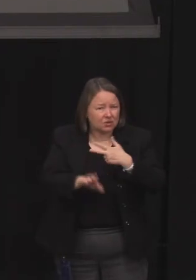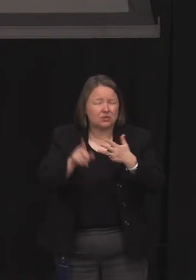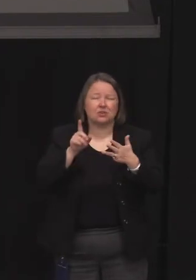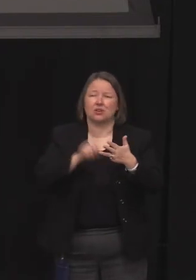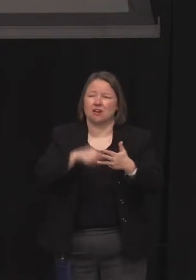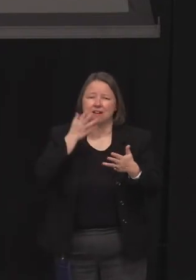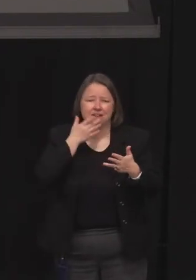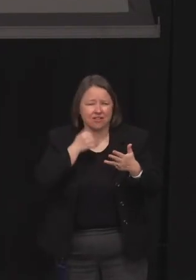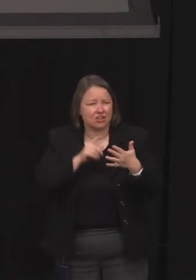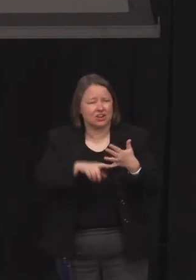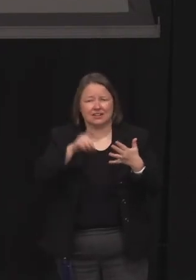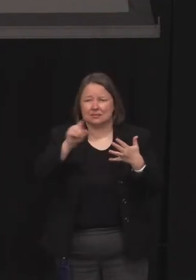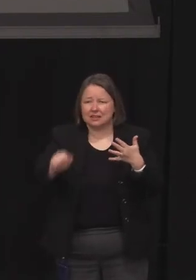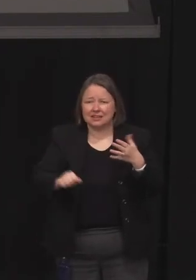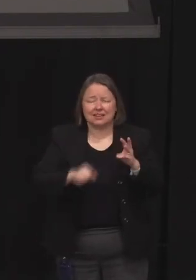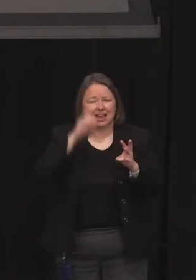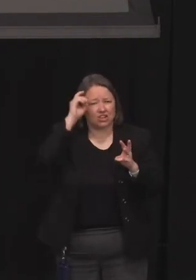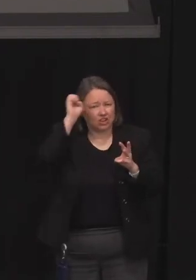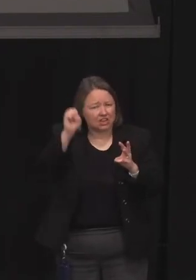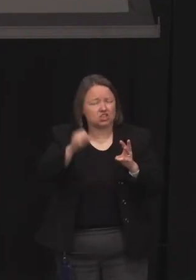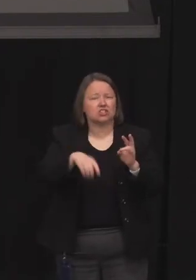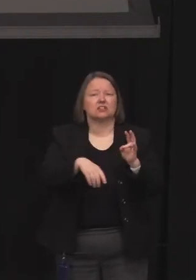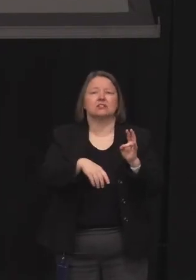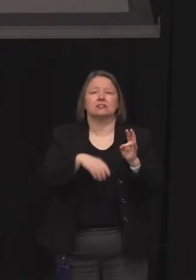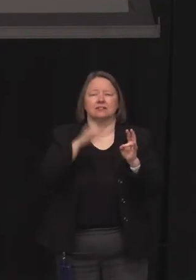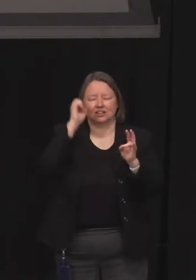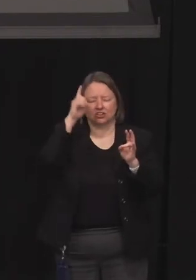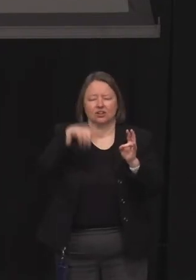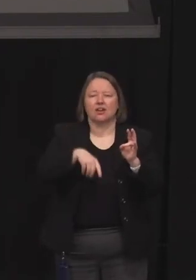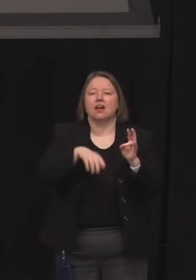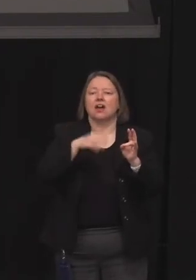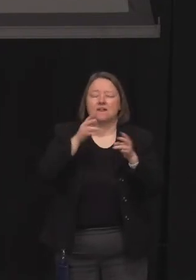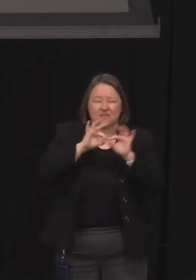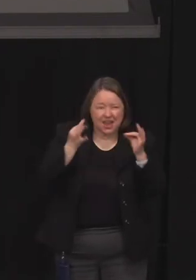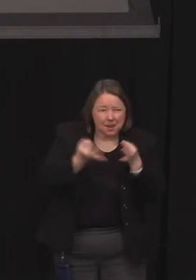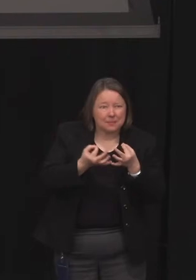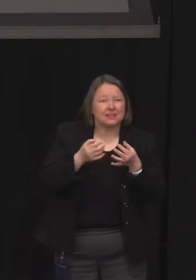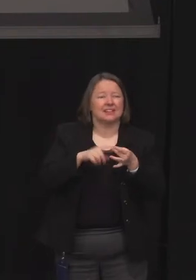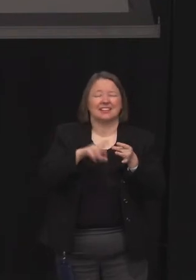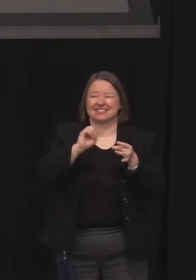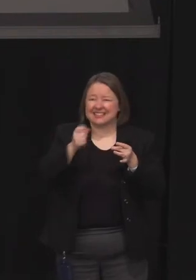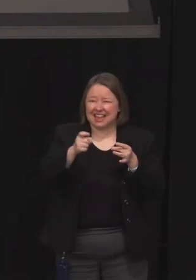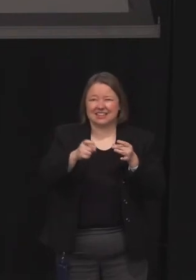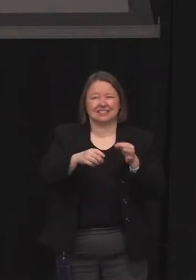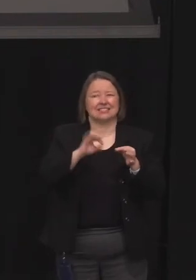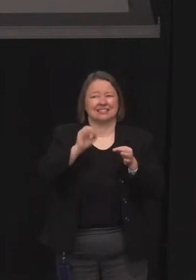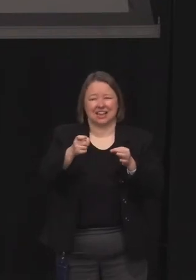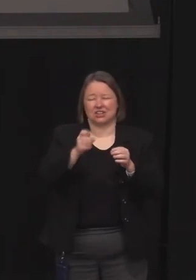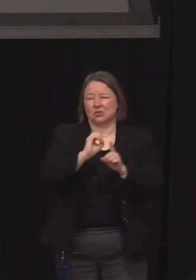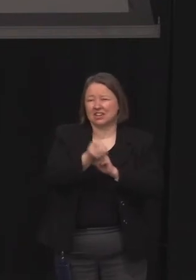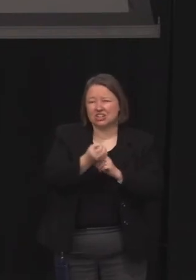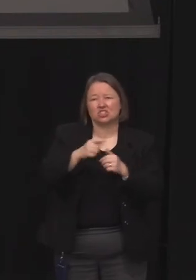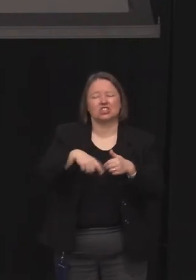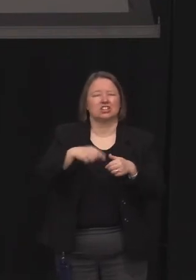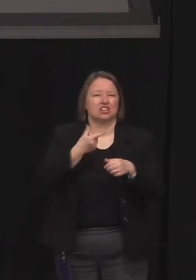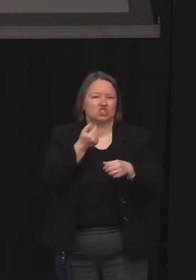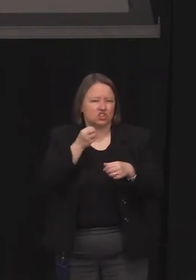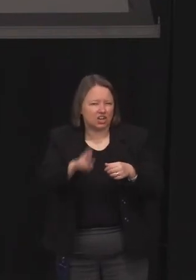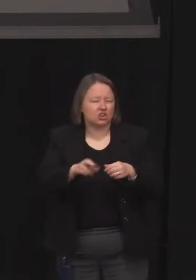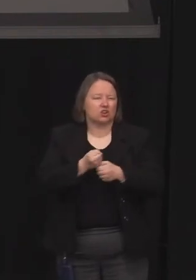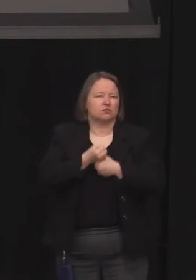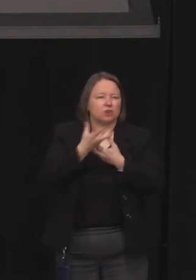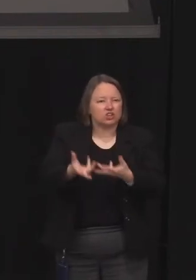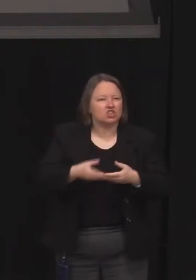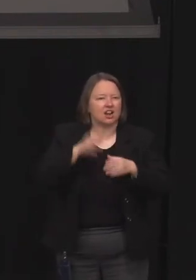color, disability, education, familial status, sex, sexual orientation, gender expression,